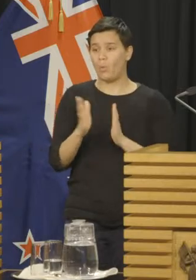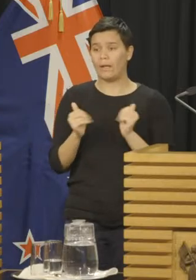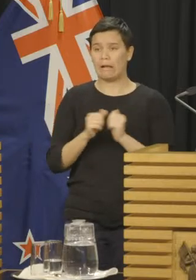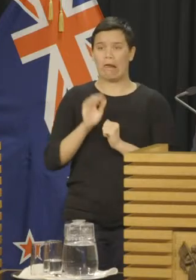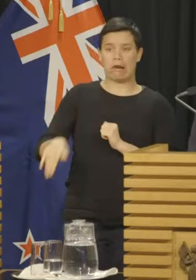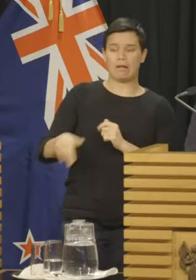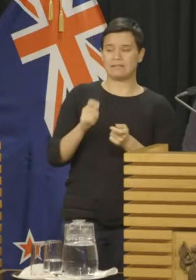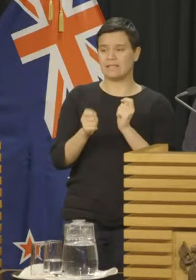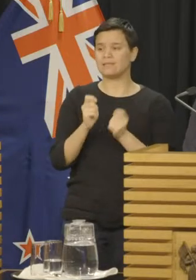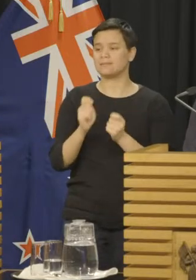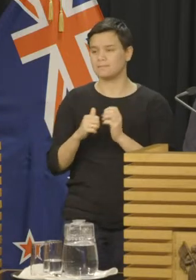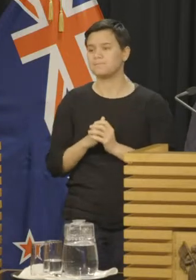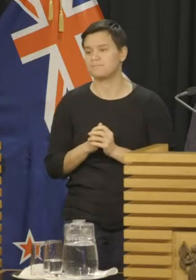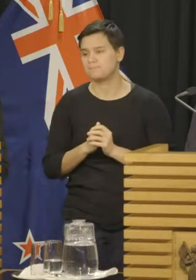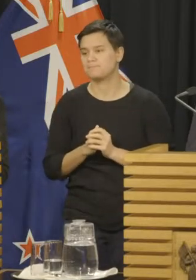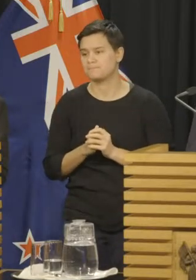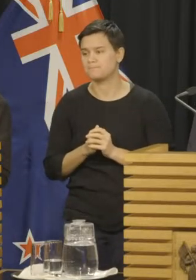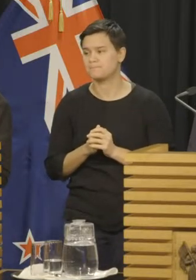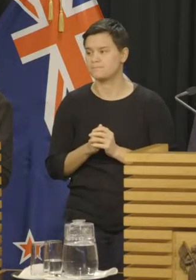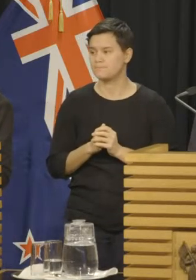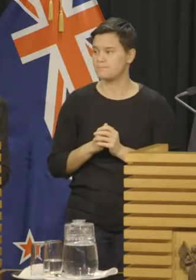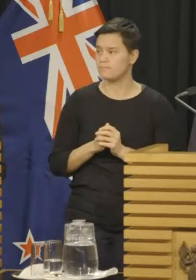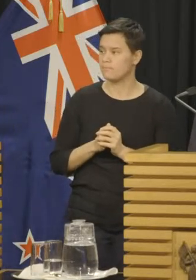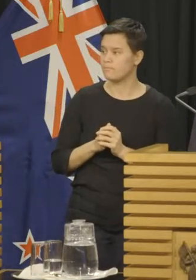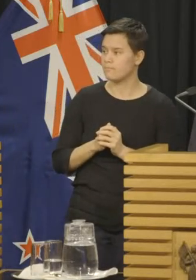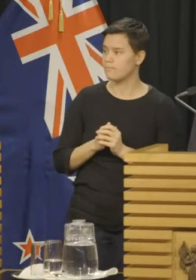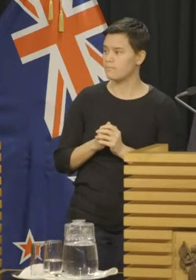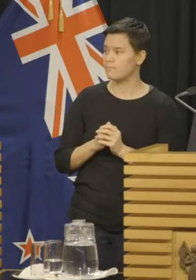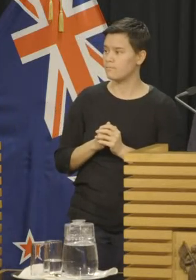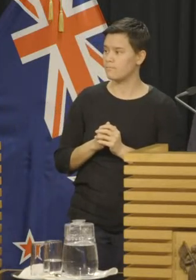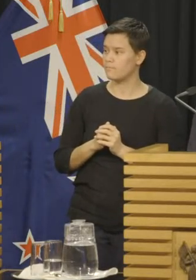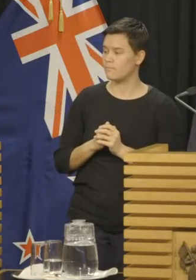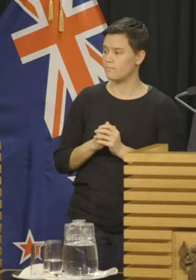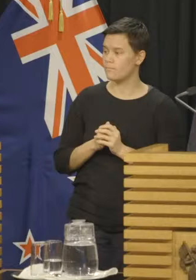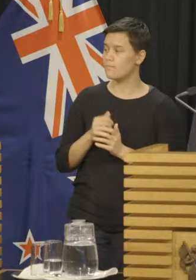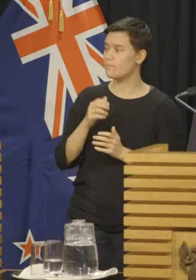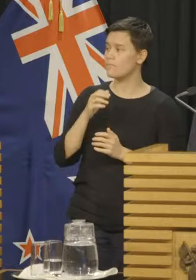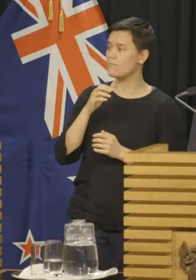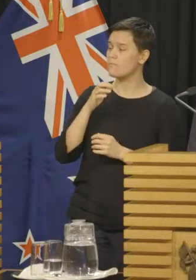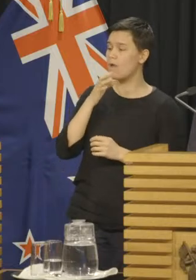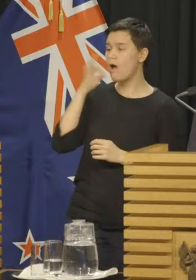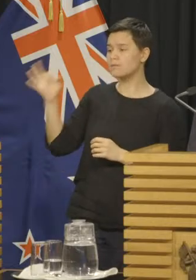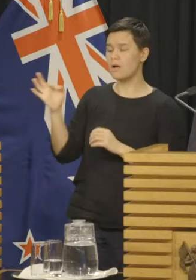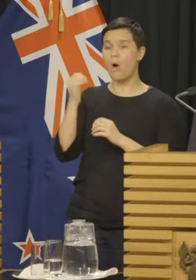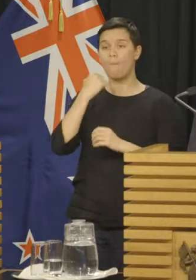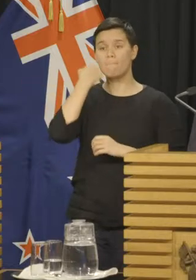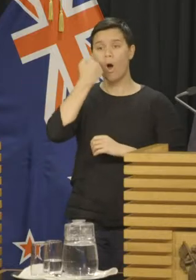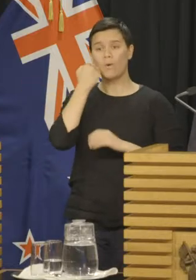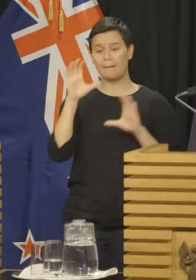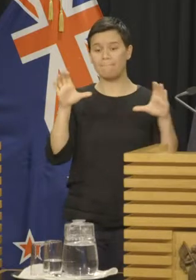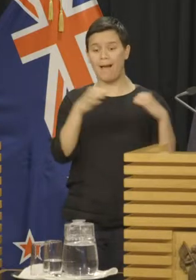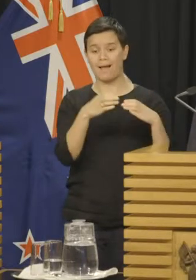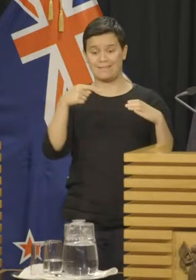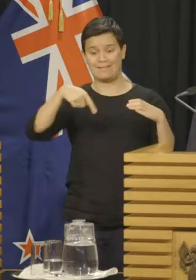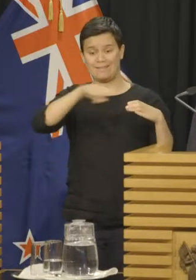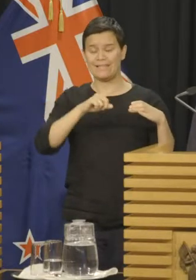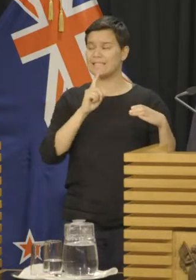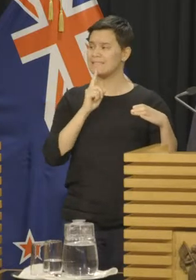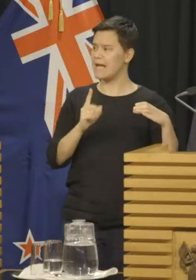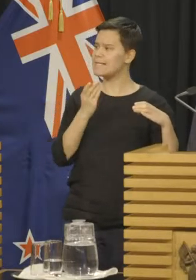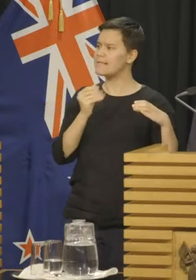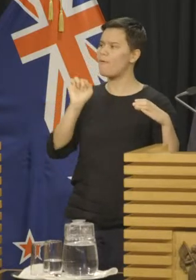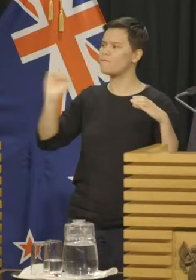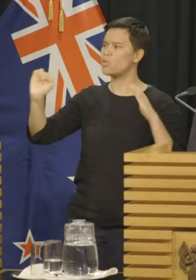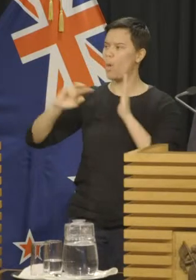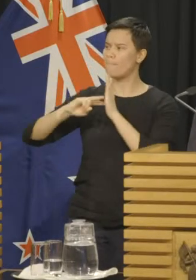do want to see those numbers lift. Yeah. Is there any update The Māori Party is saying that some of your policies and announcements, including clean energy,